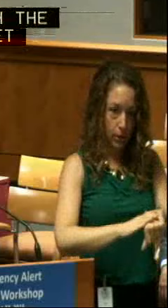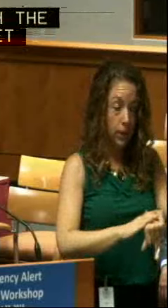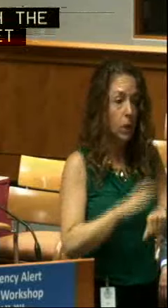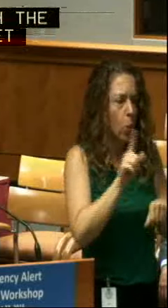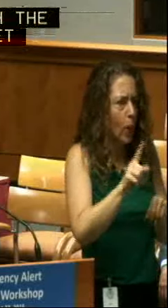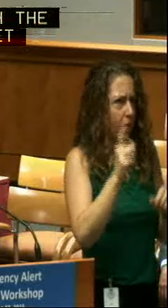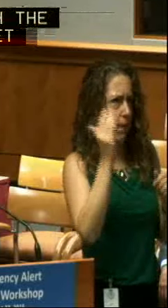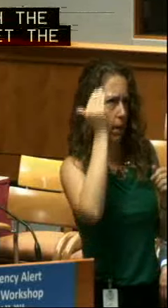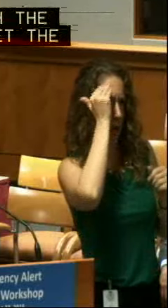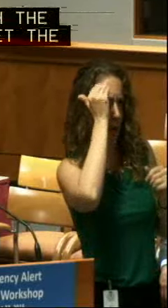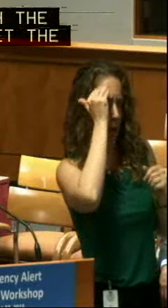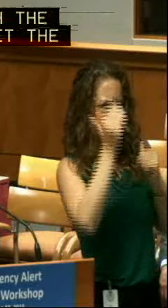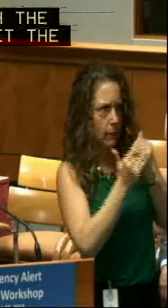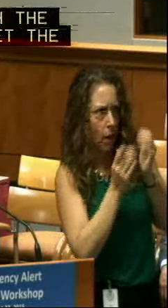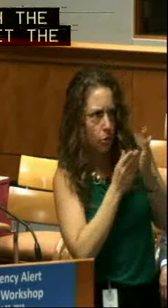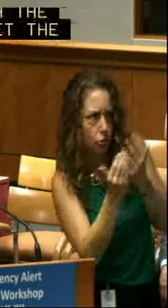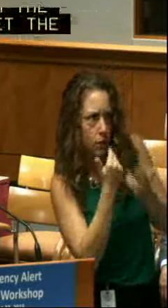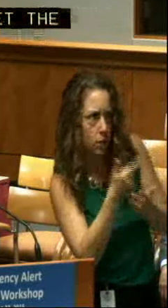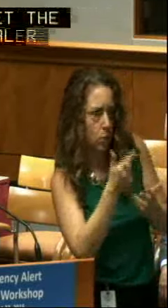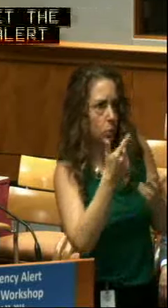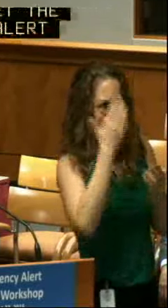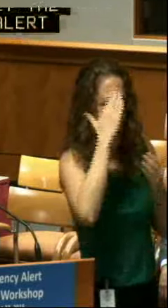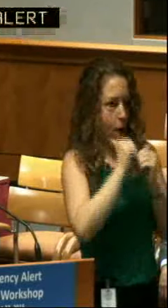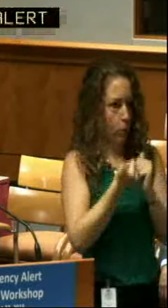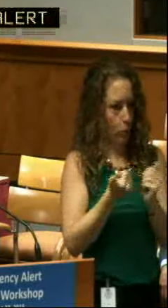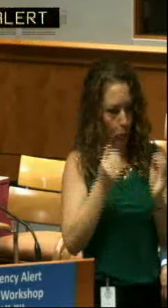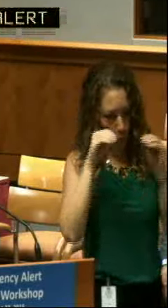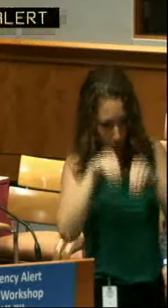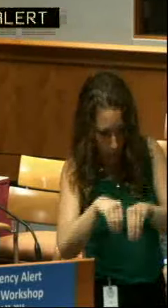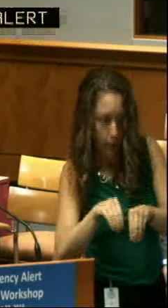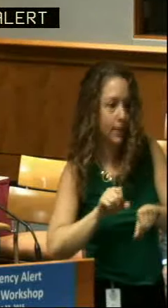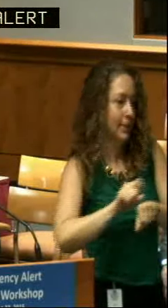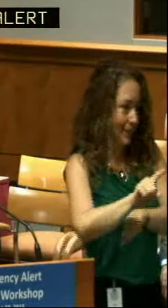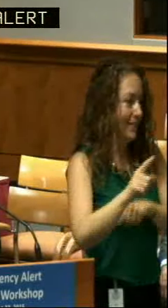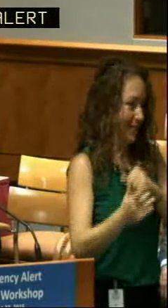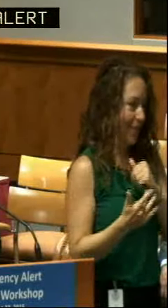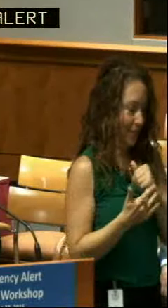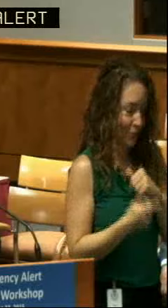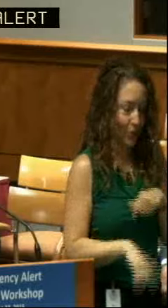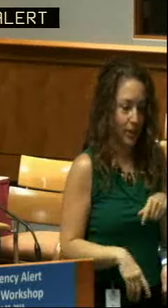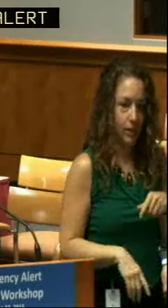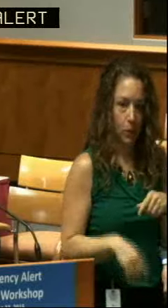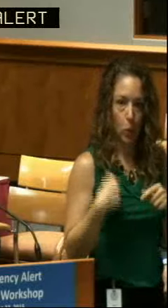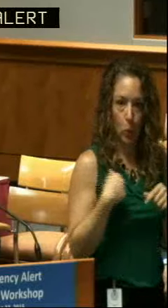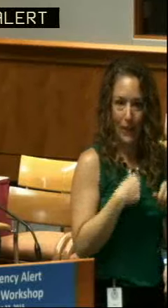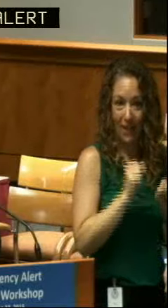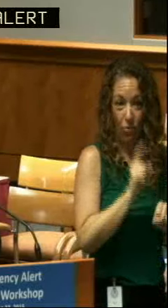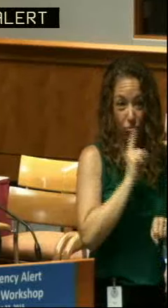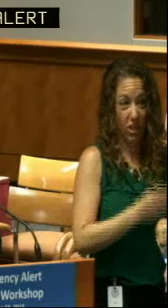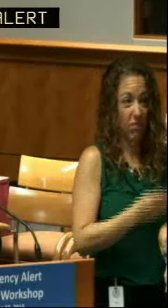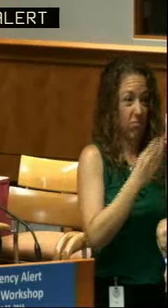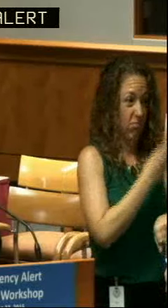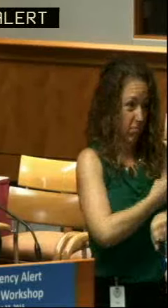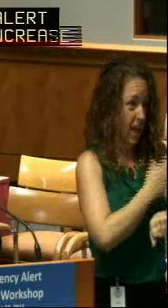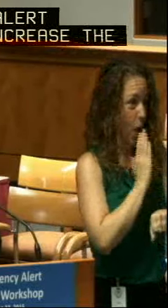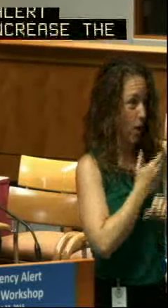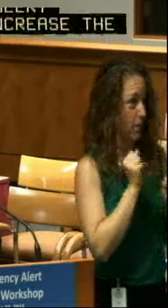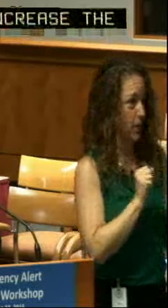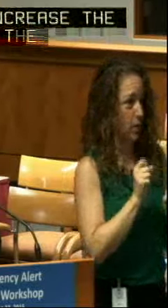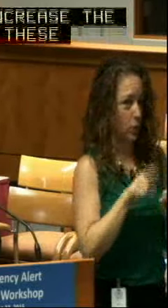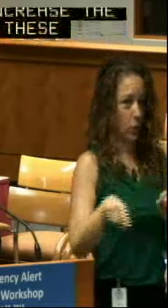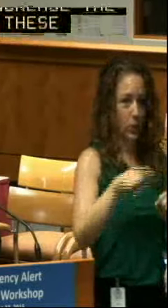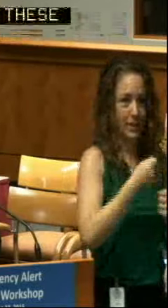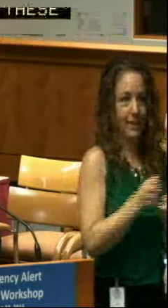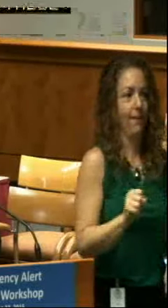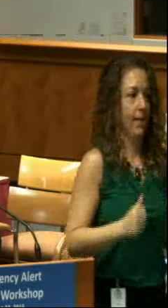initiators, we can increase the life-saving value of these platforms. That empowerment of PSAPs